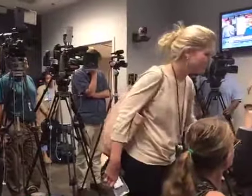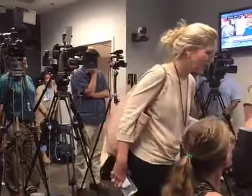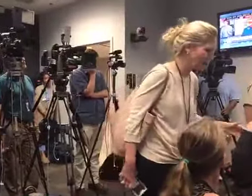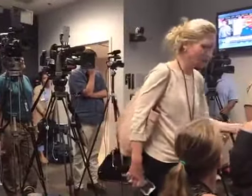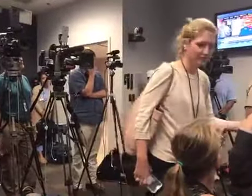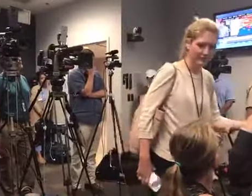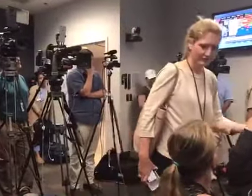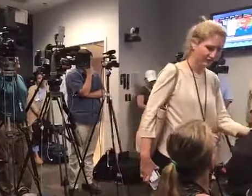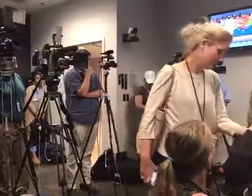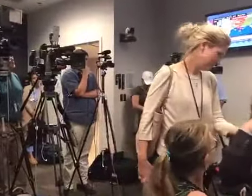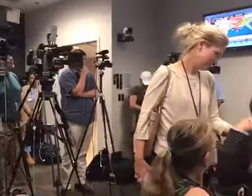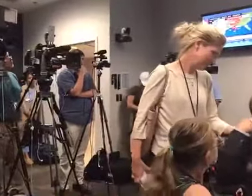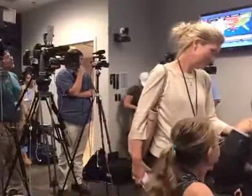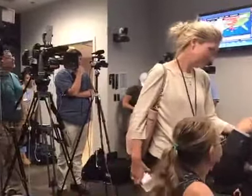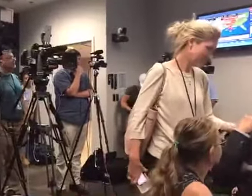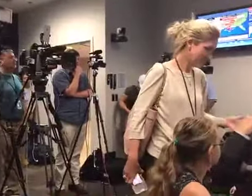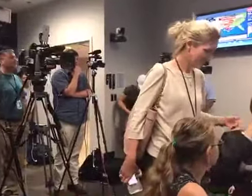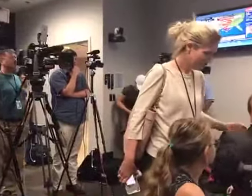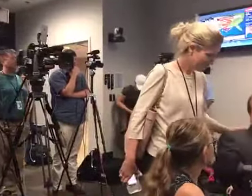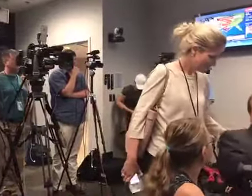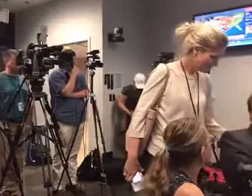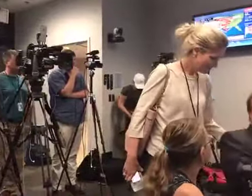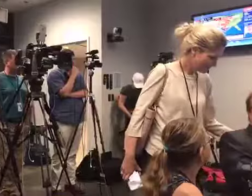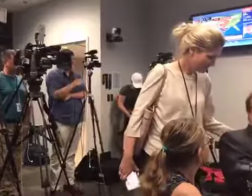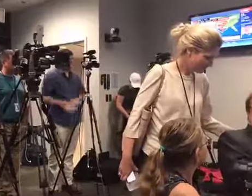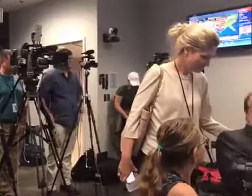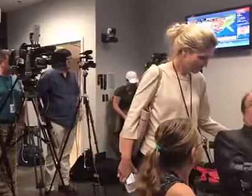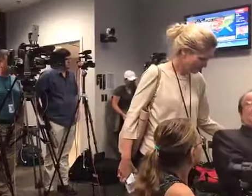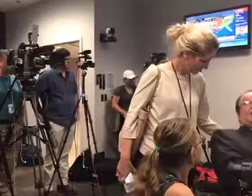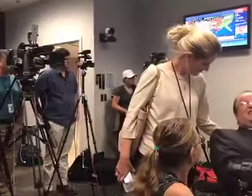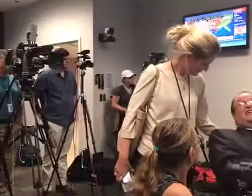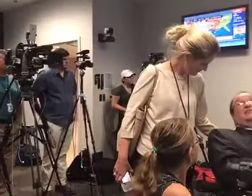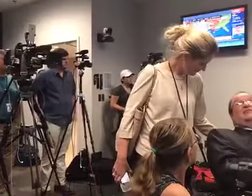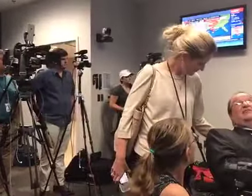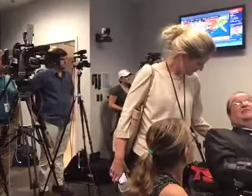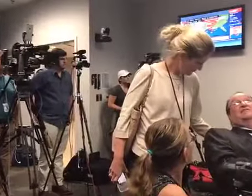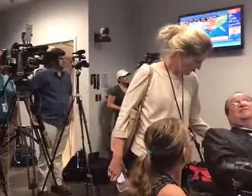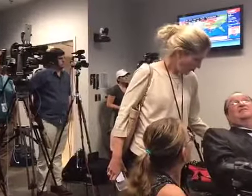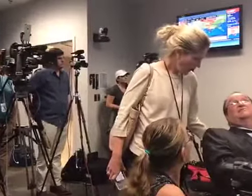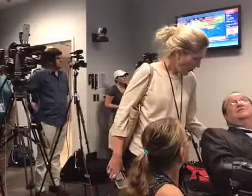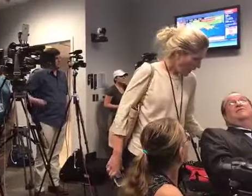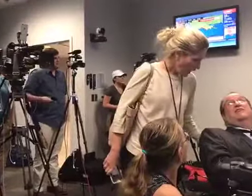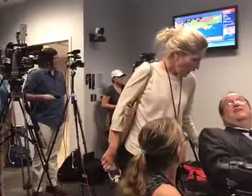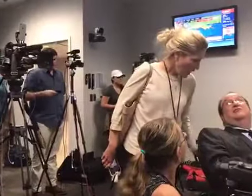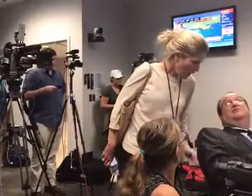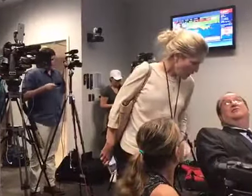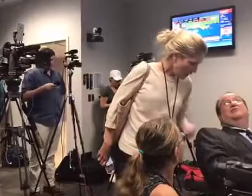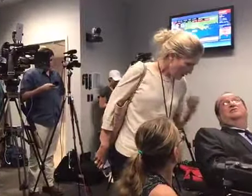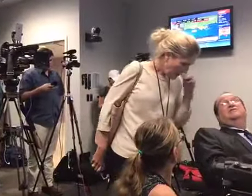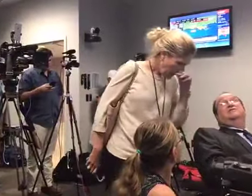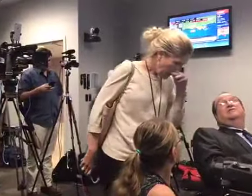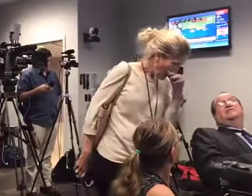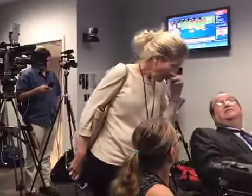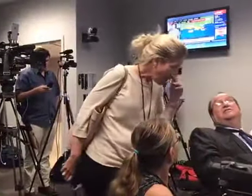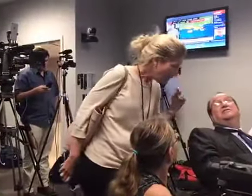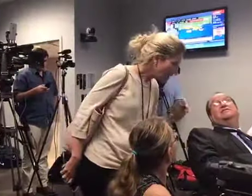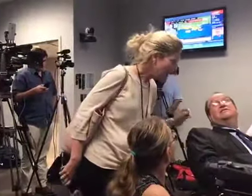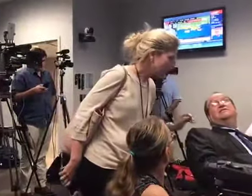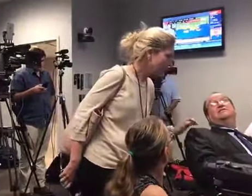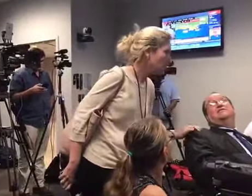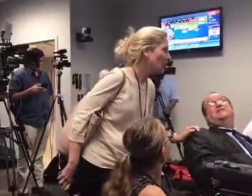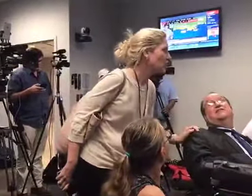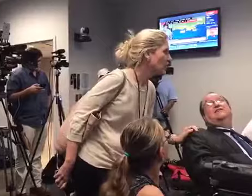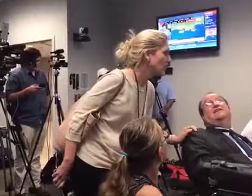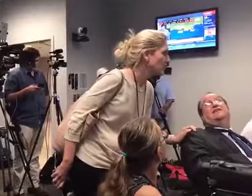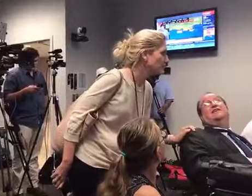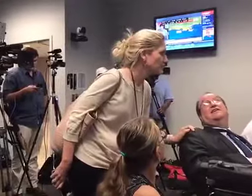You know, the most I ever moved in one day was my own herds. Anything and I moved just shy of 900 head in one day.